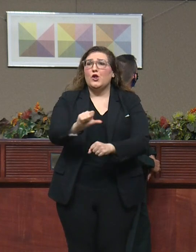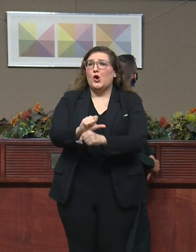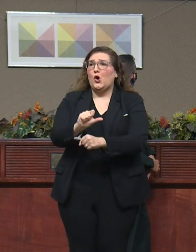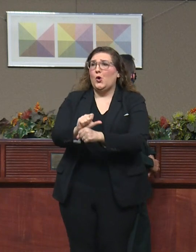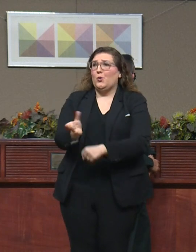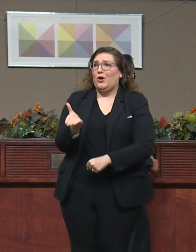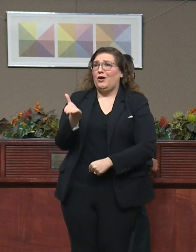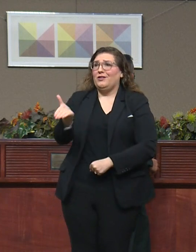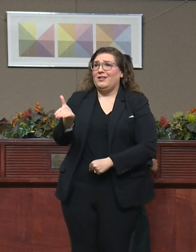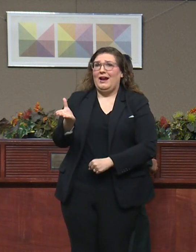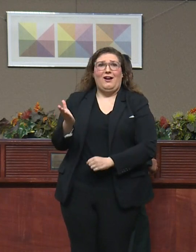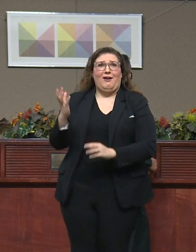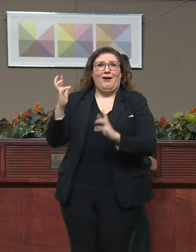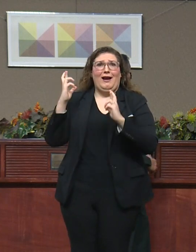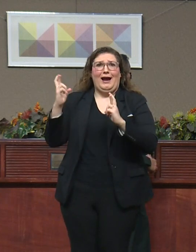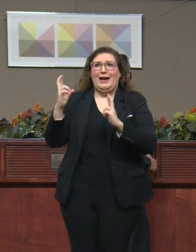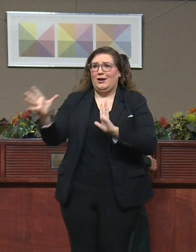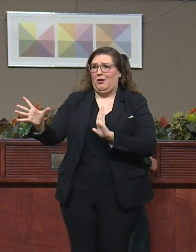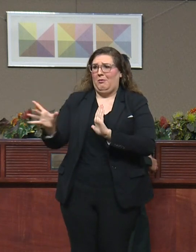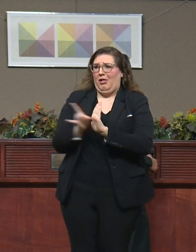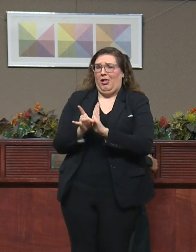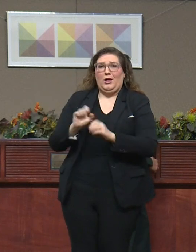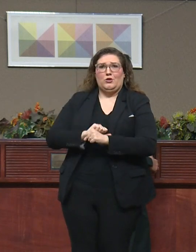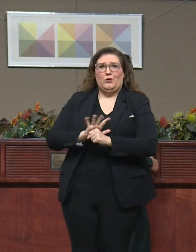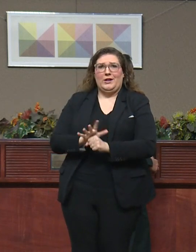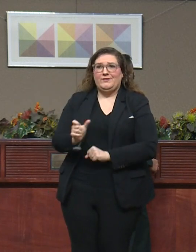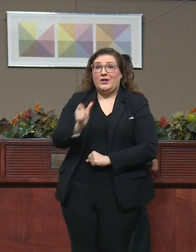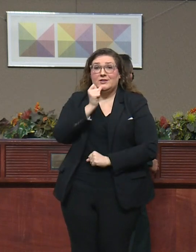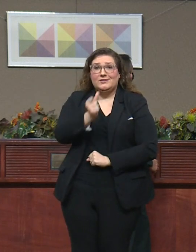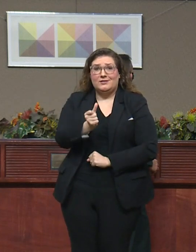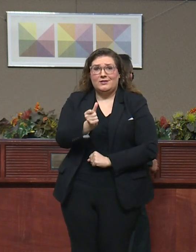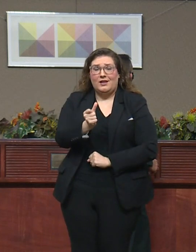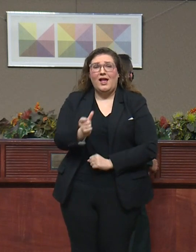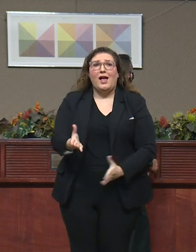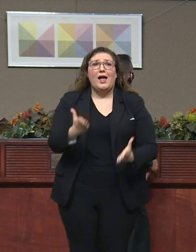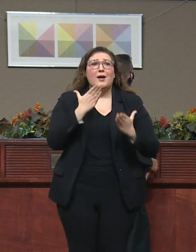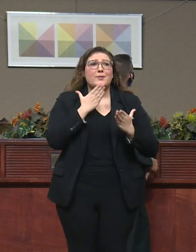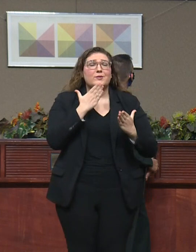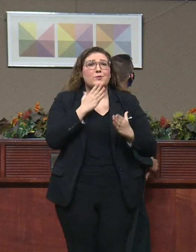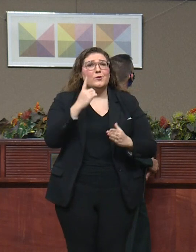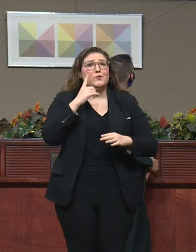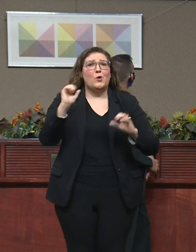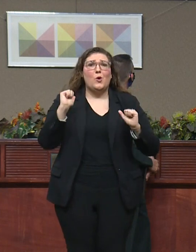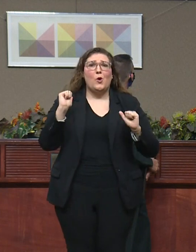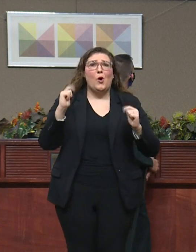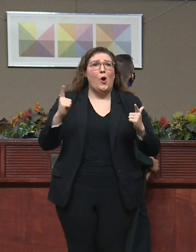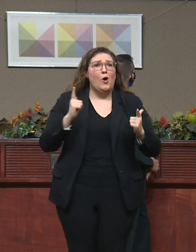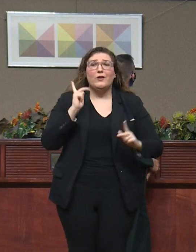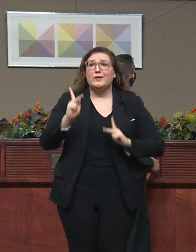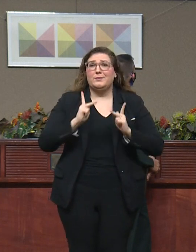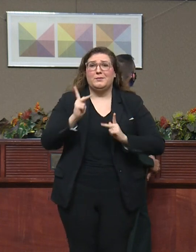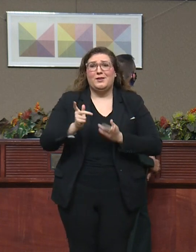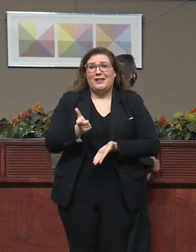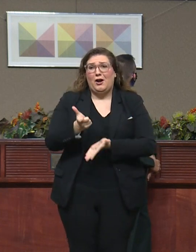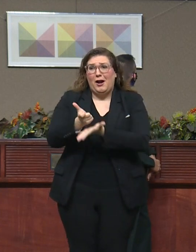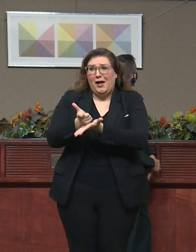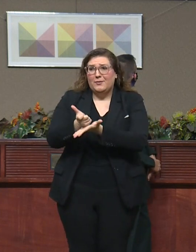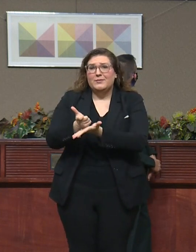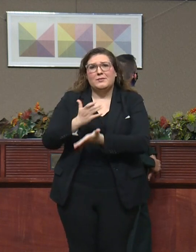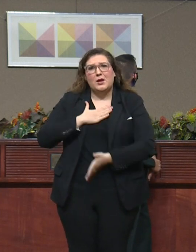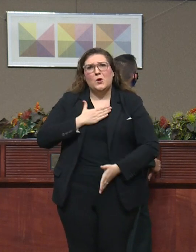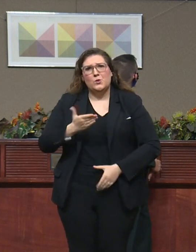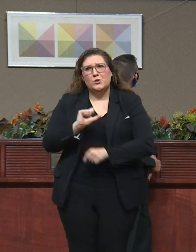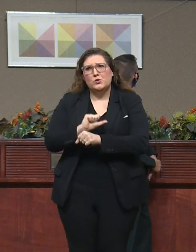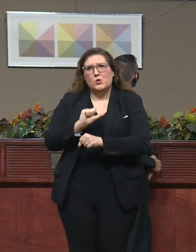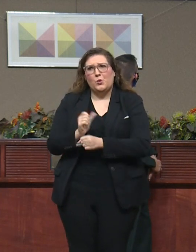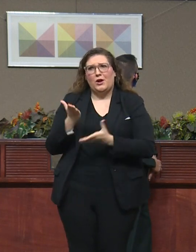not getting the virus that is going around. I am so thankful for the helpers that work there. I appreciate you